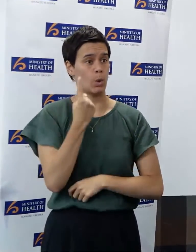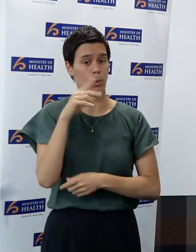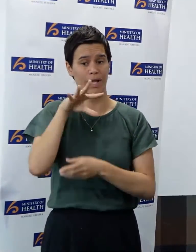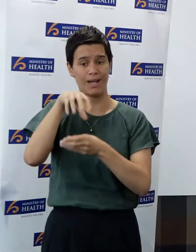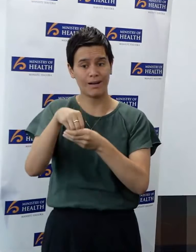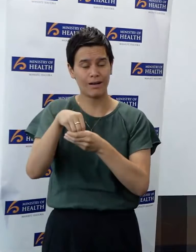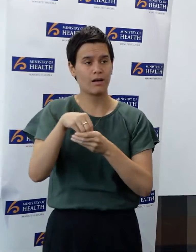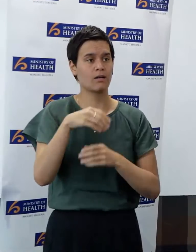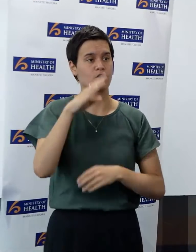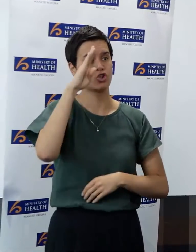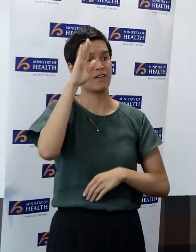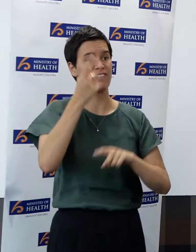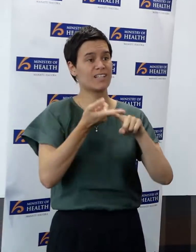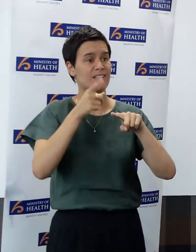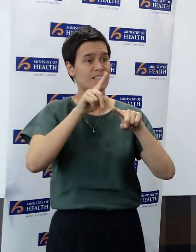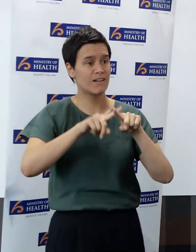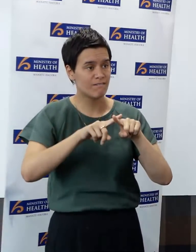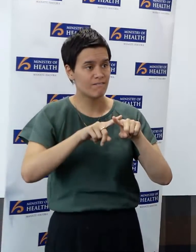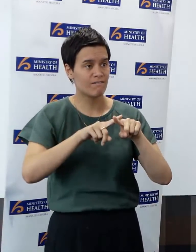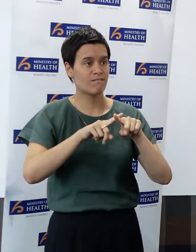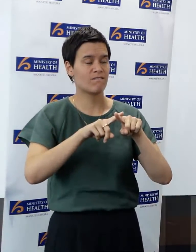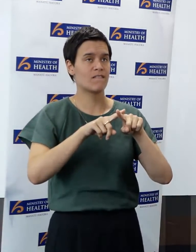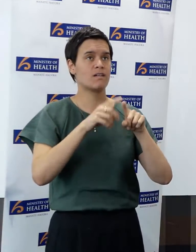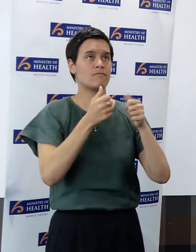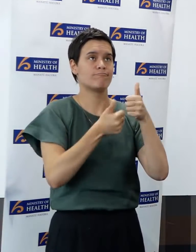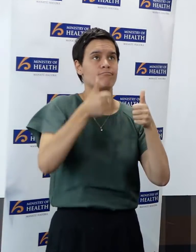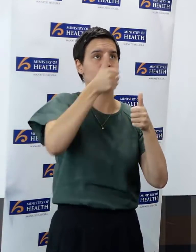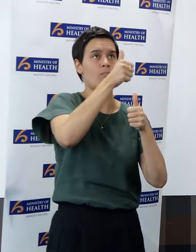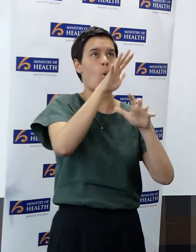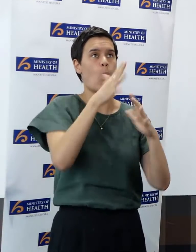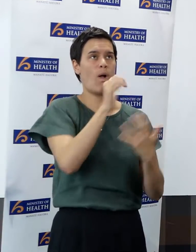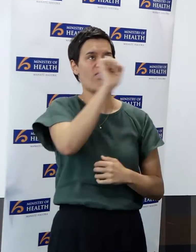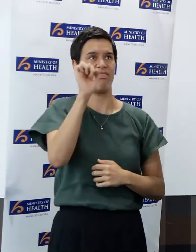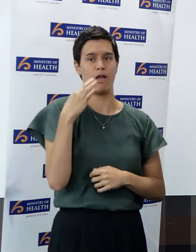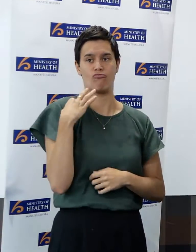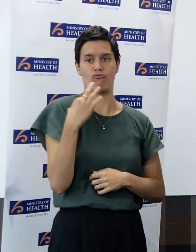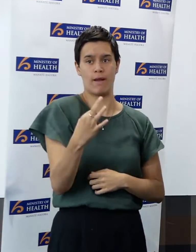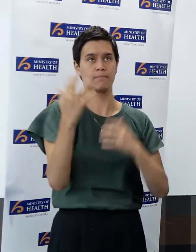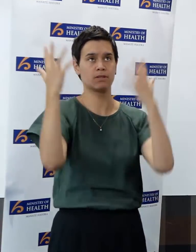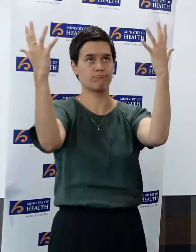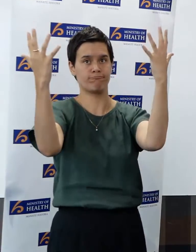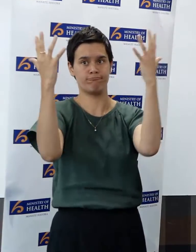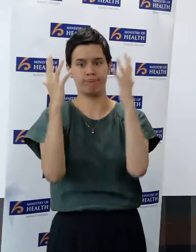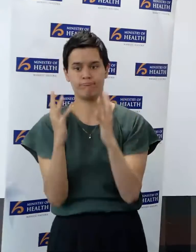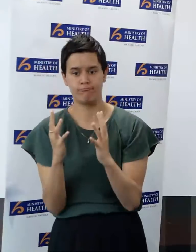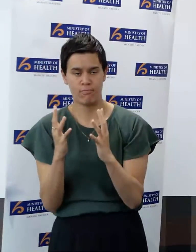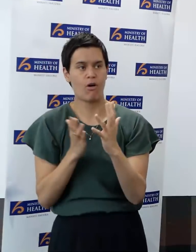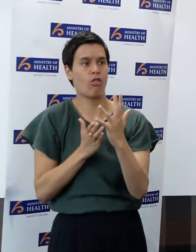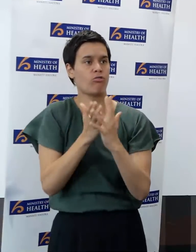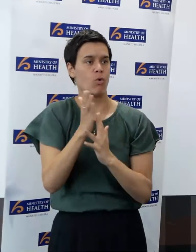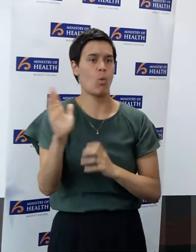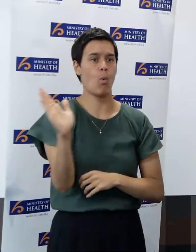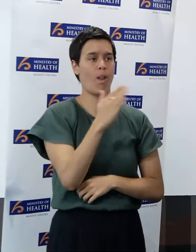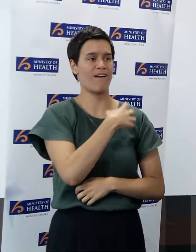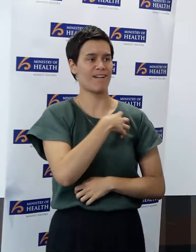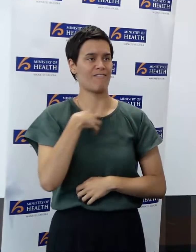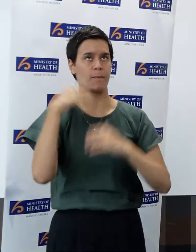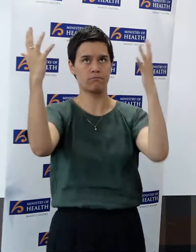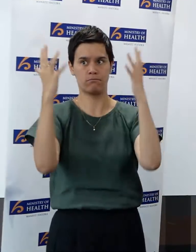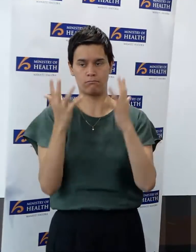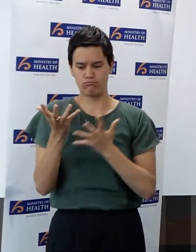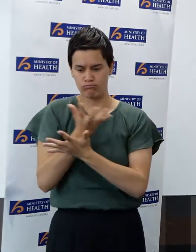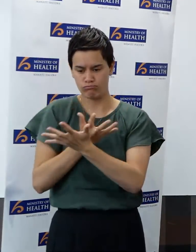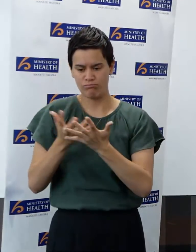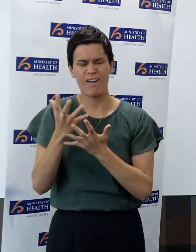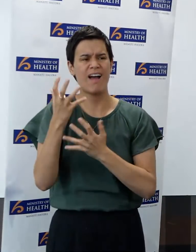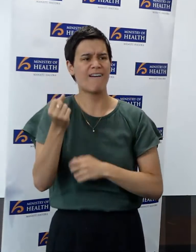delegates from a range of government agencies. We've already been working very closely with a number of government agencies on